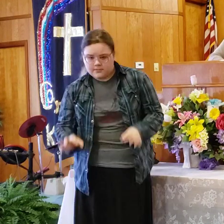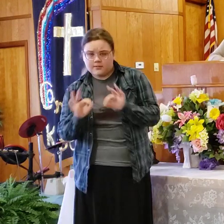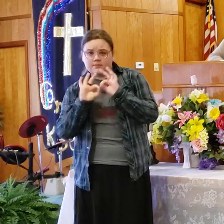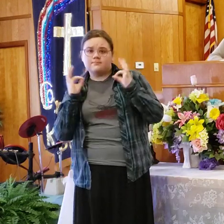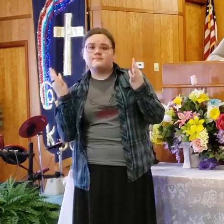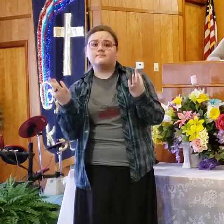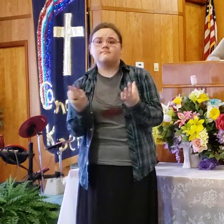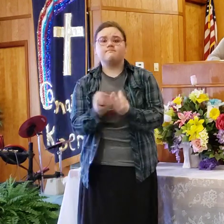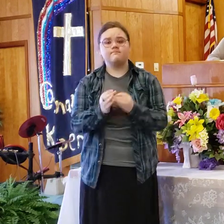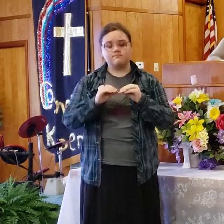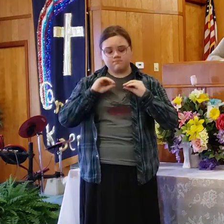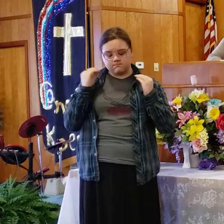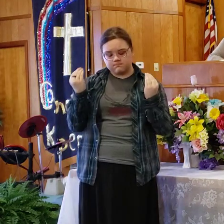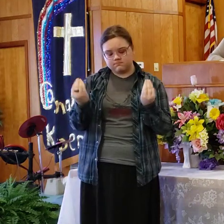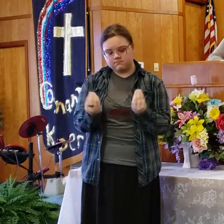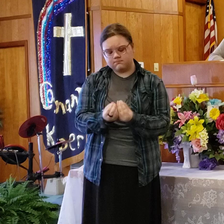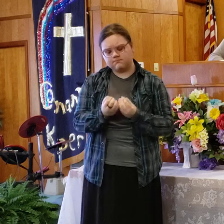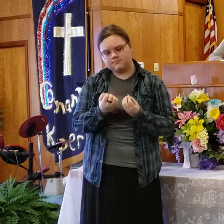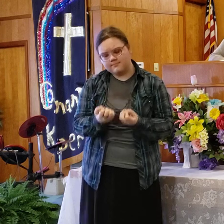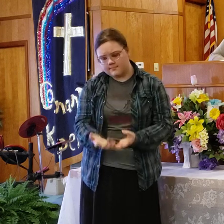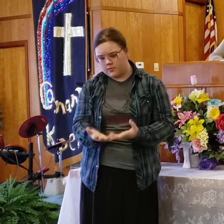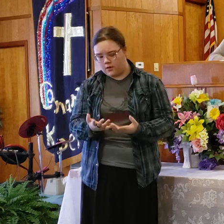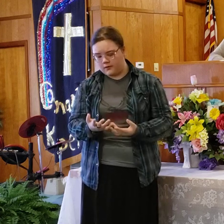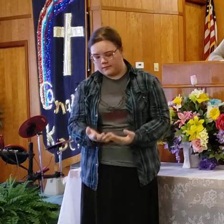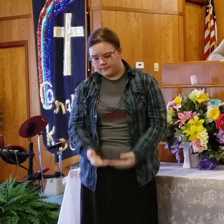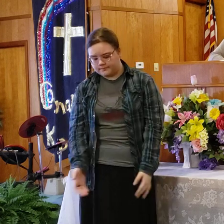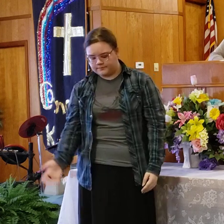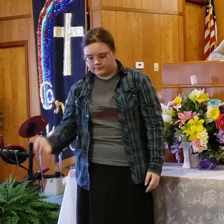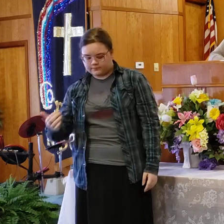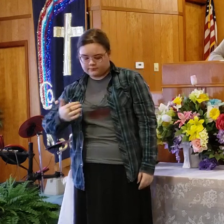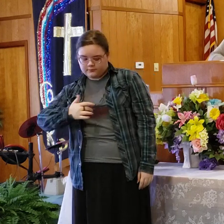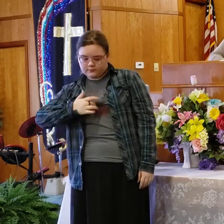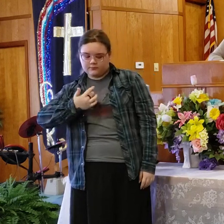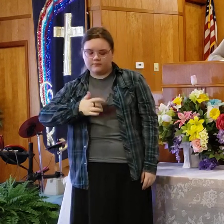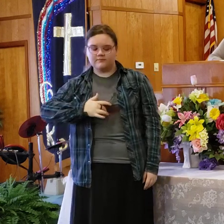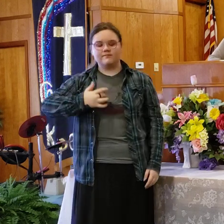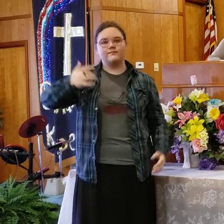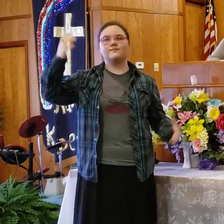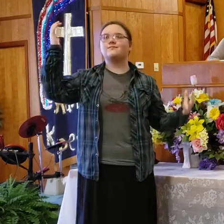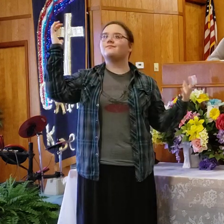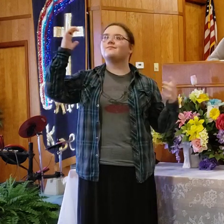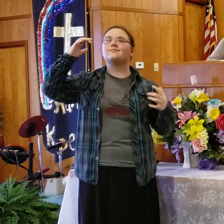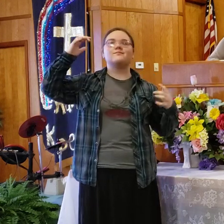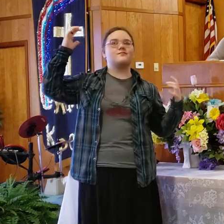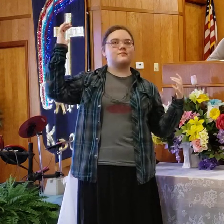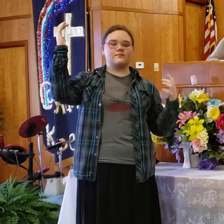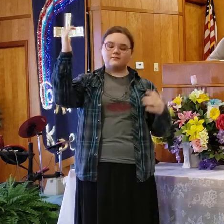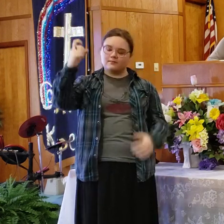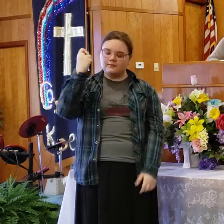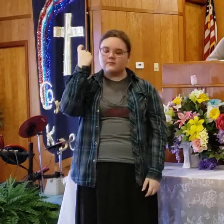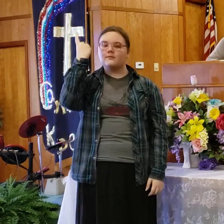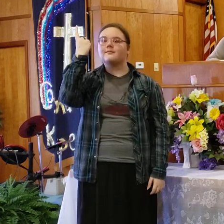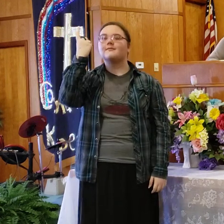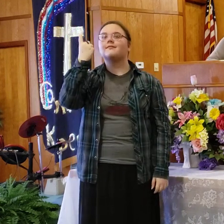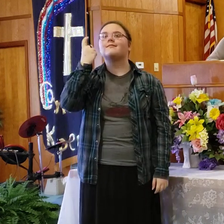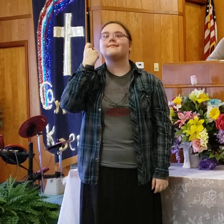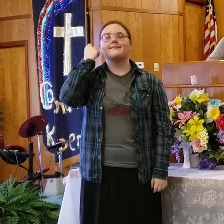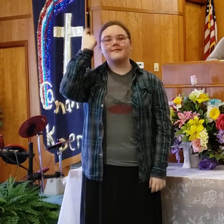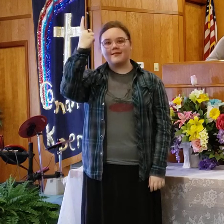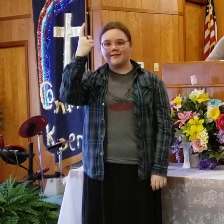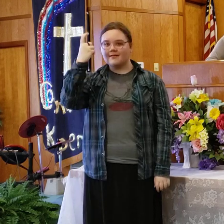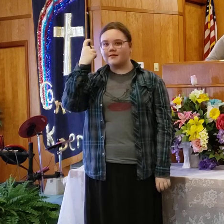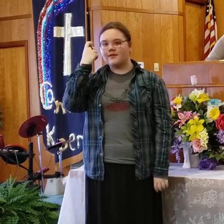out of my friends and family, I can hear the rain behind